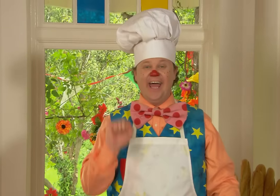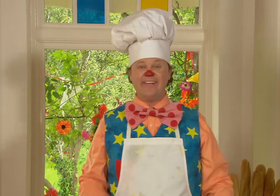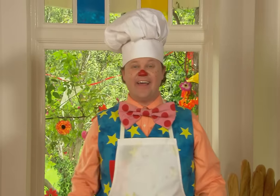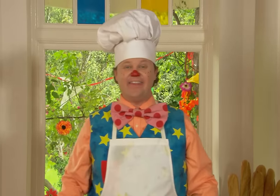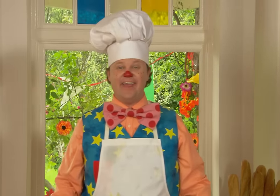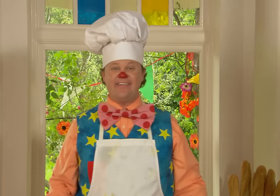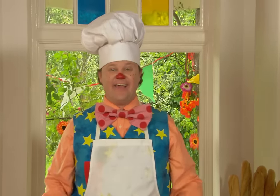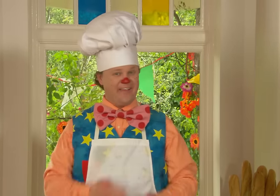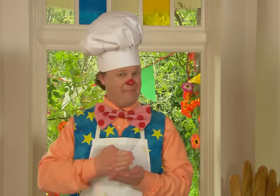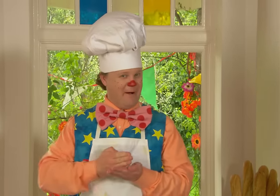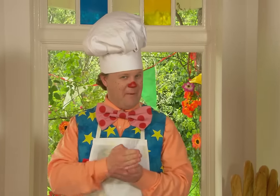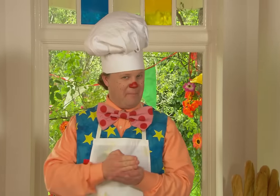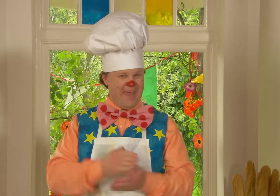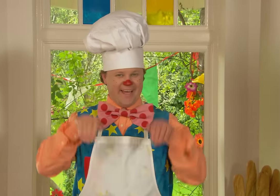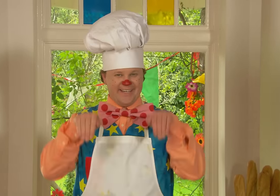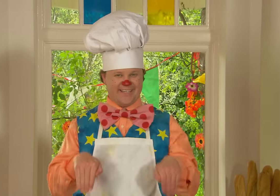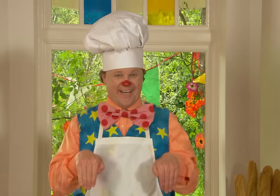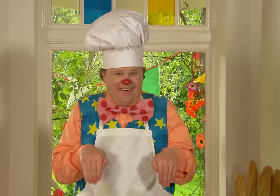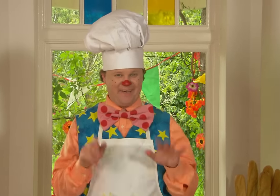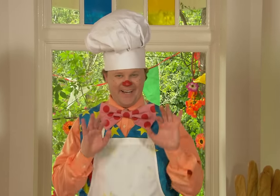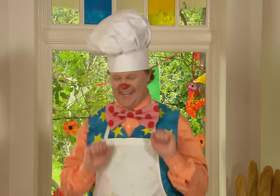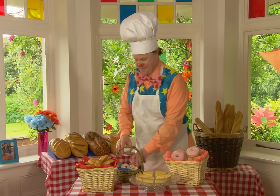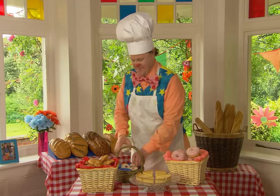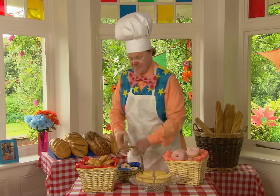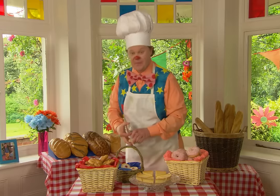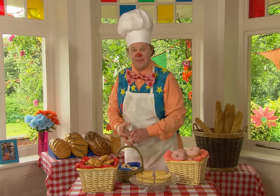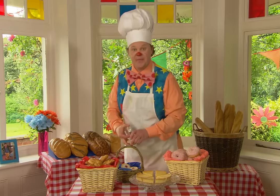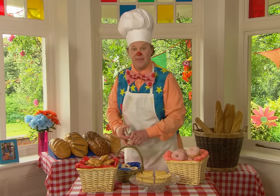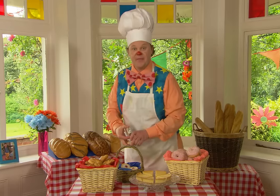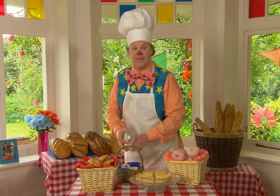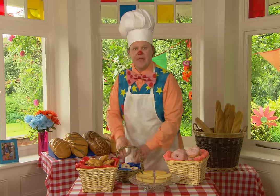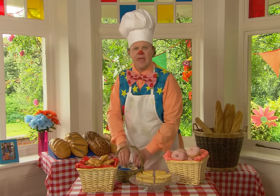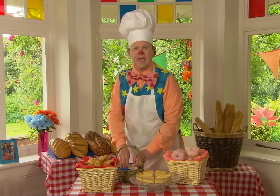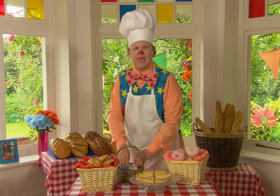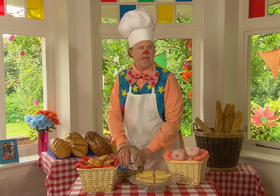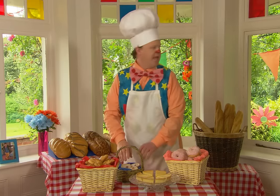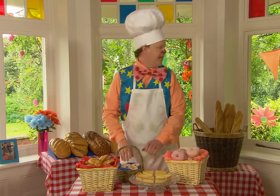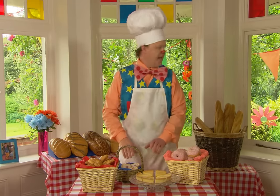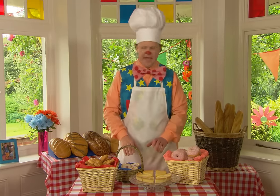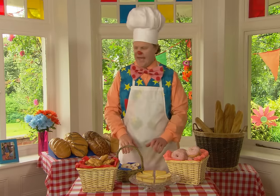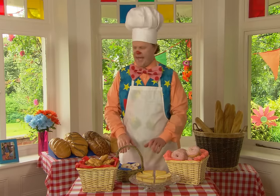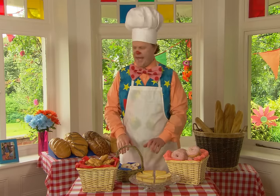Yes, this is my baker's shop. Where are your five comet buns, Mr. Tumble?